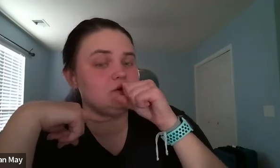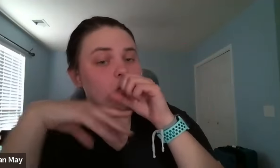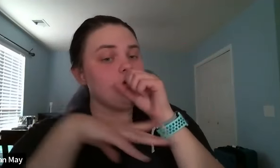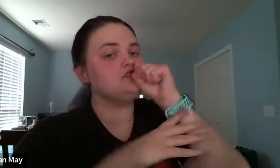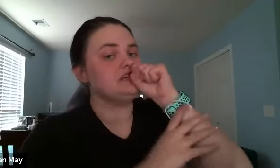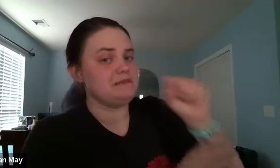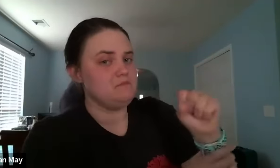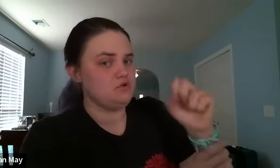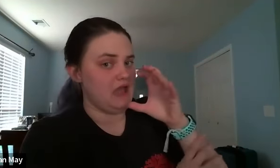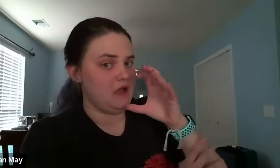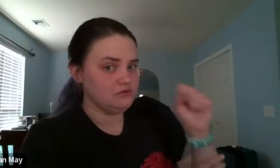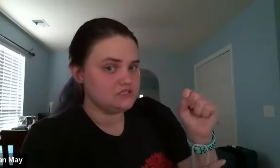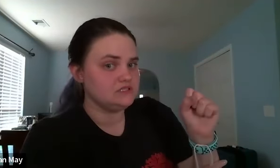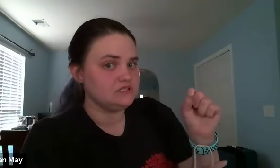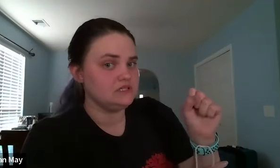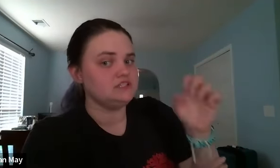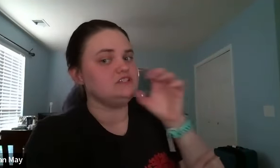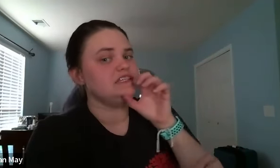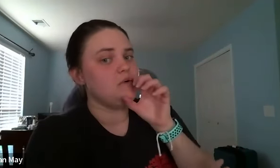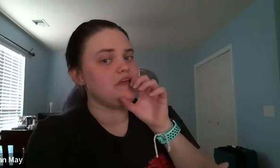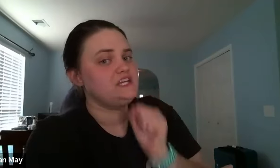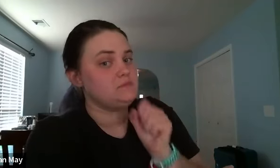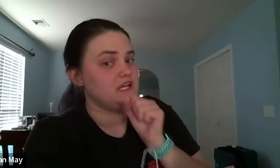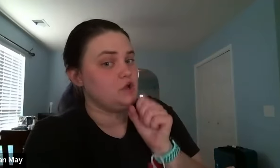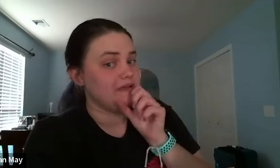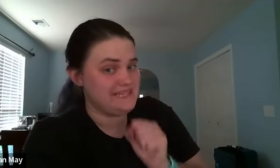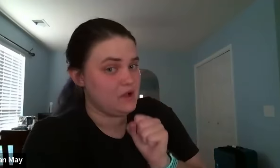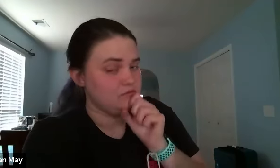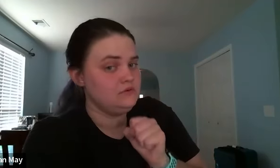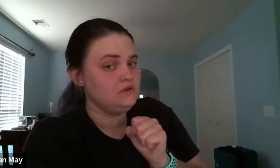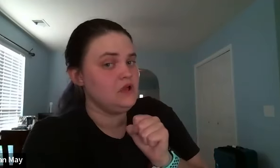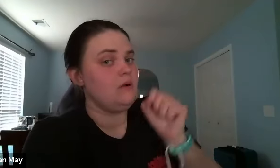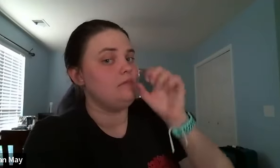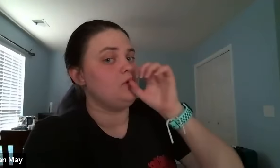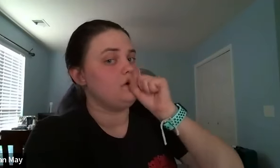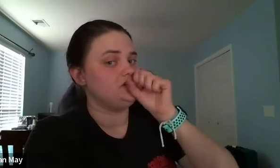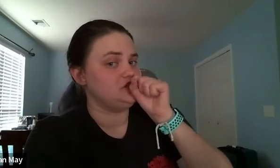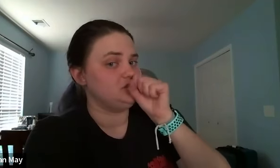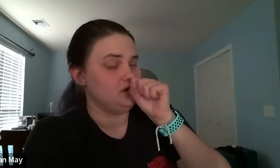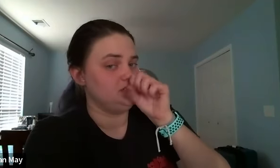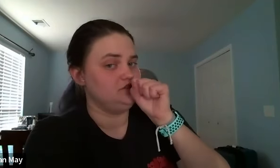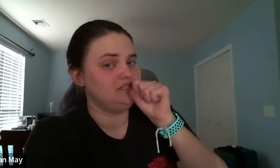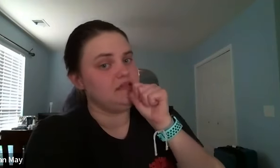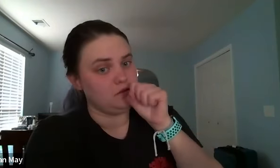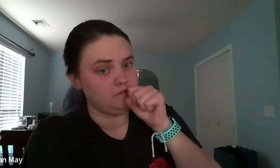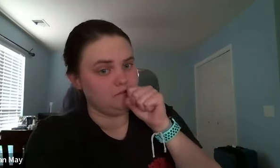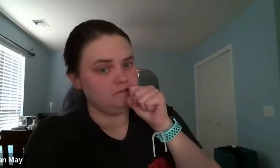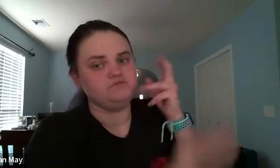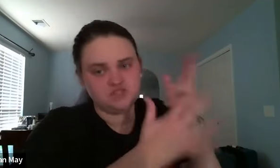an orange doesn't move out. So you see how with age, I'm like going down, but orange is just orange. You just stay in there. So that's